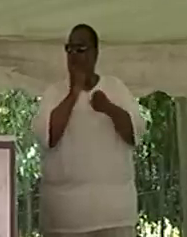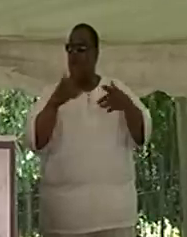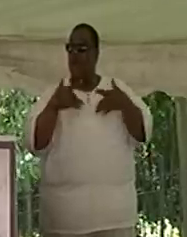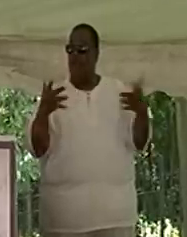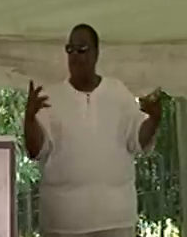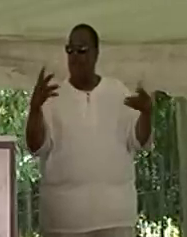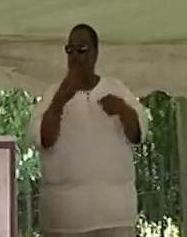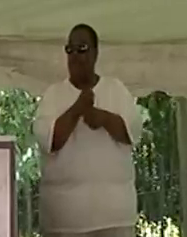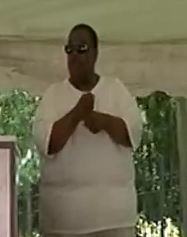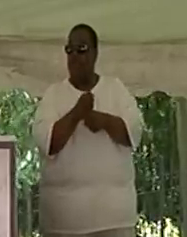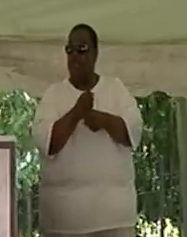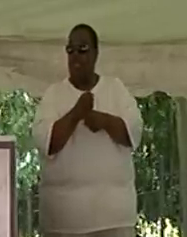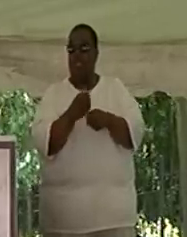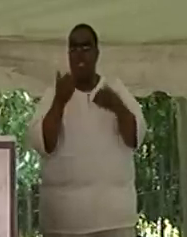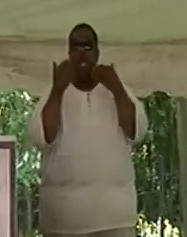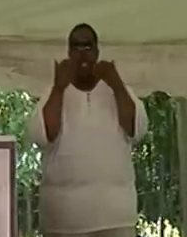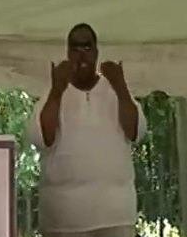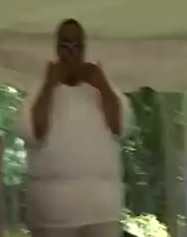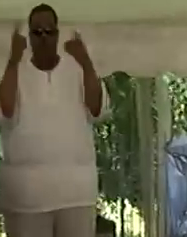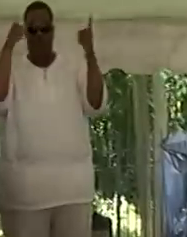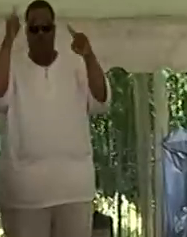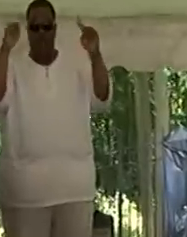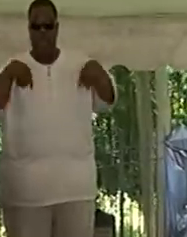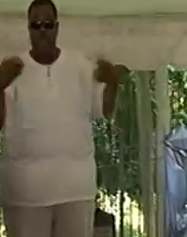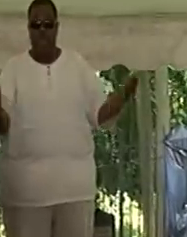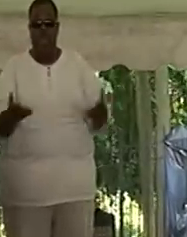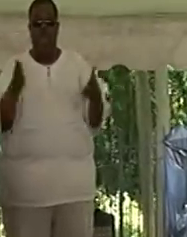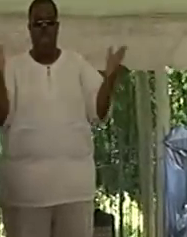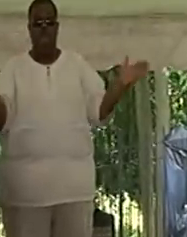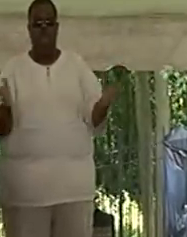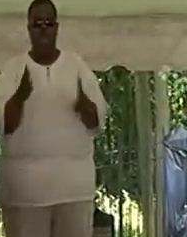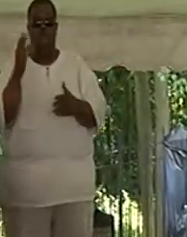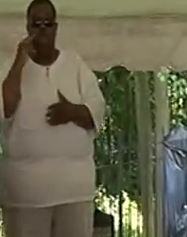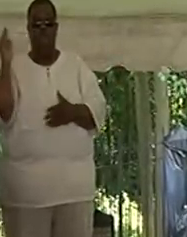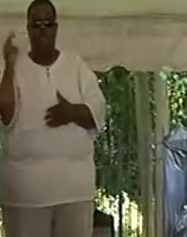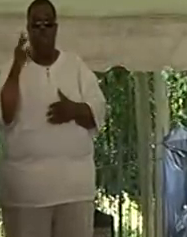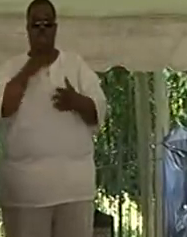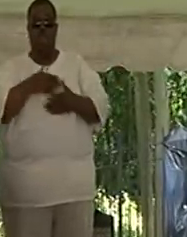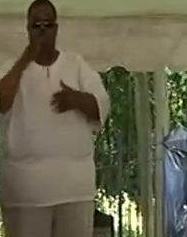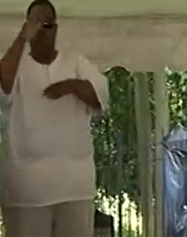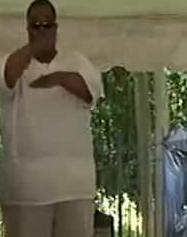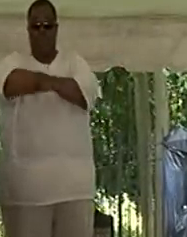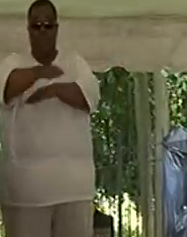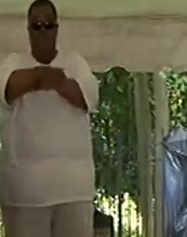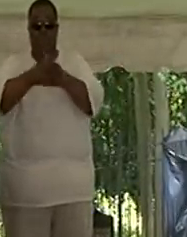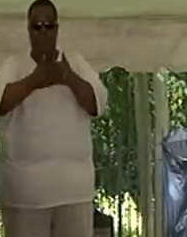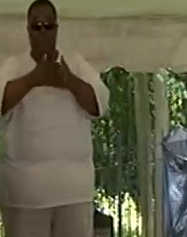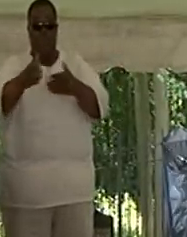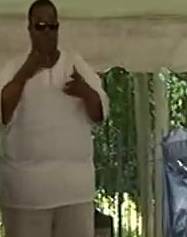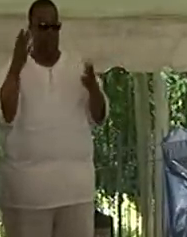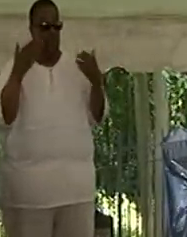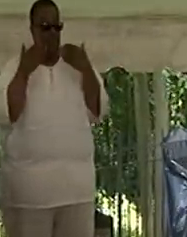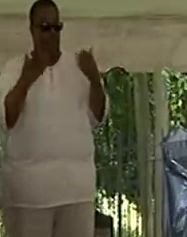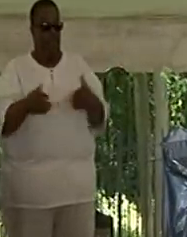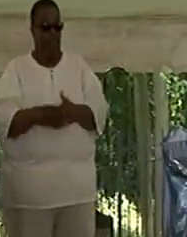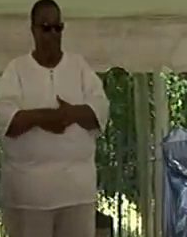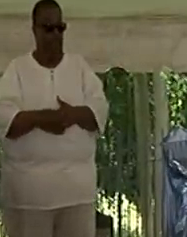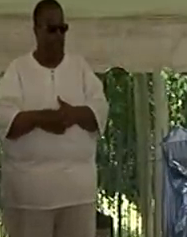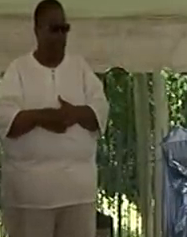together. Just like to thank you for being here and urge you to enjoy the rest of the afternoon. Take care.